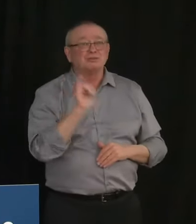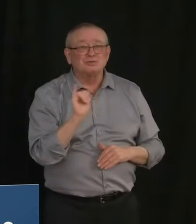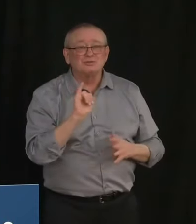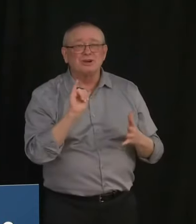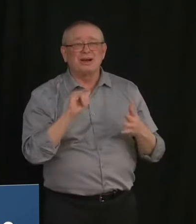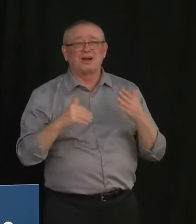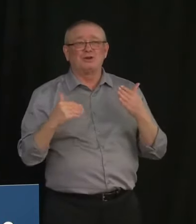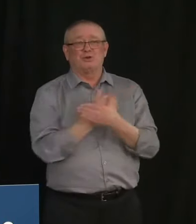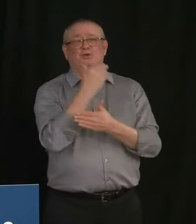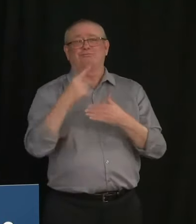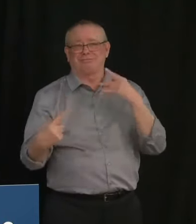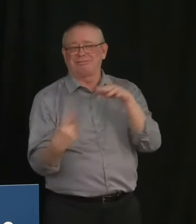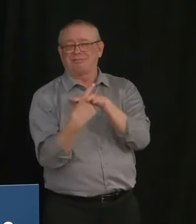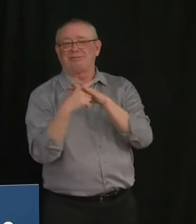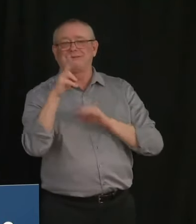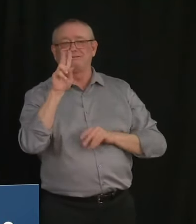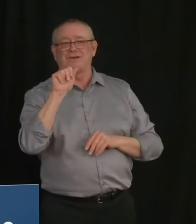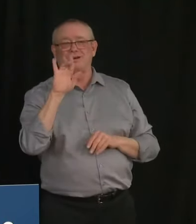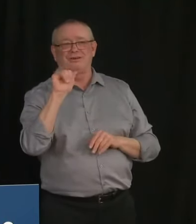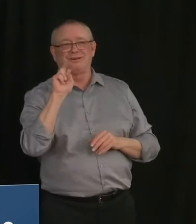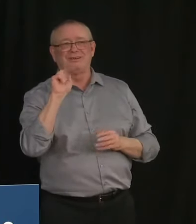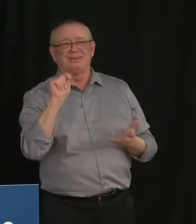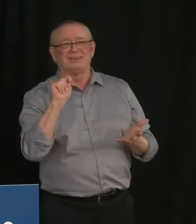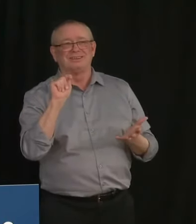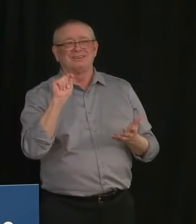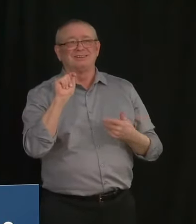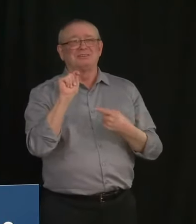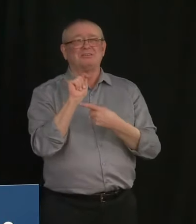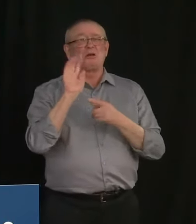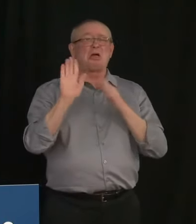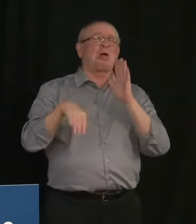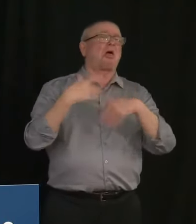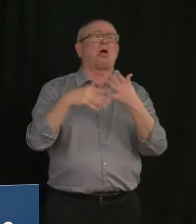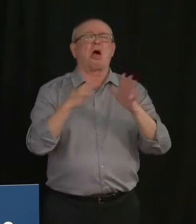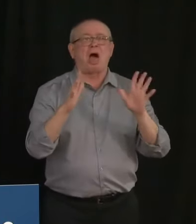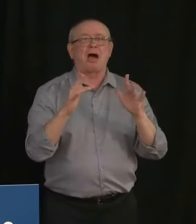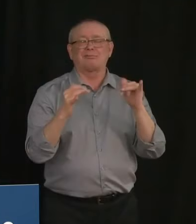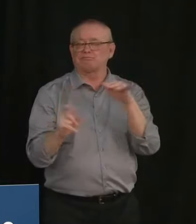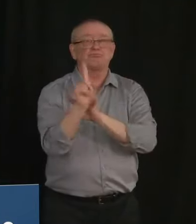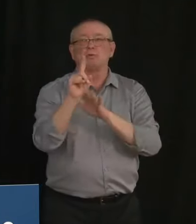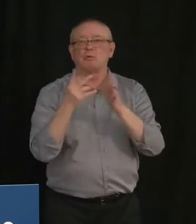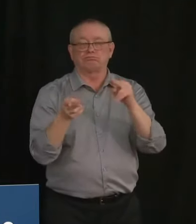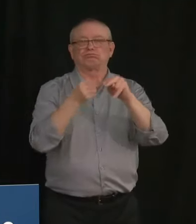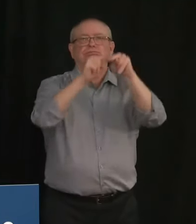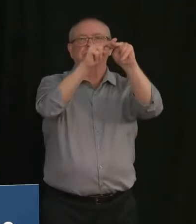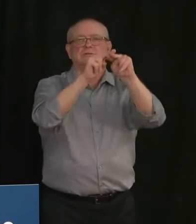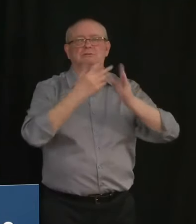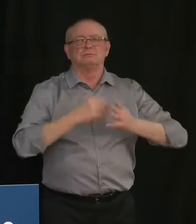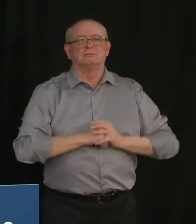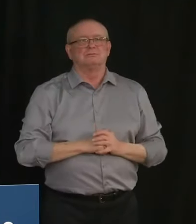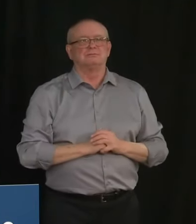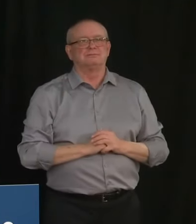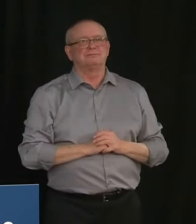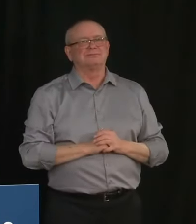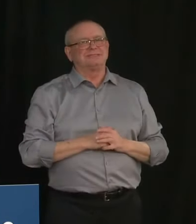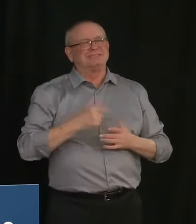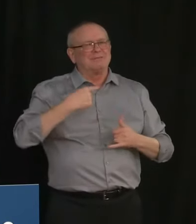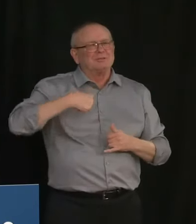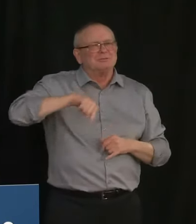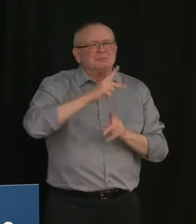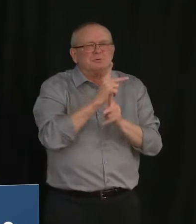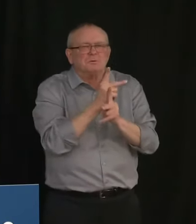could cause cases to spike again if we are not careful. That is why we are not relaxing measures for a large number